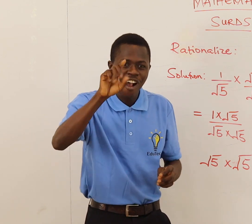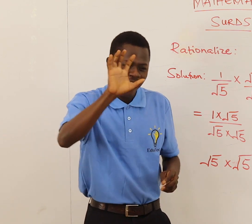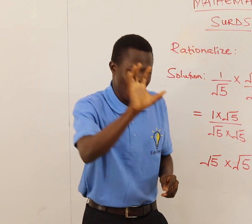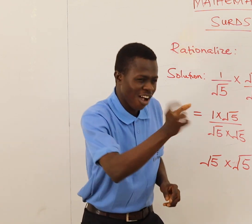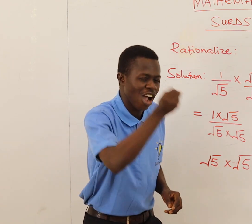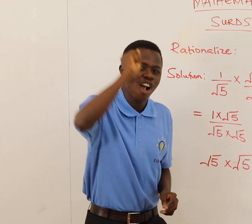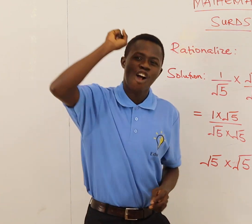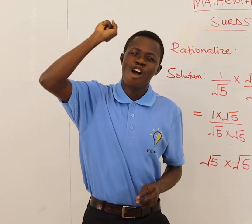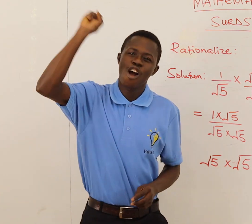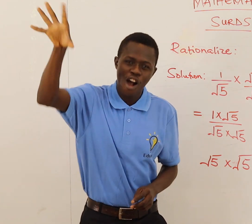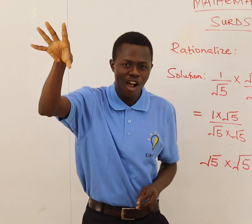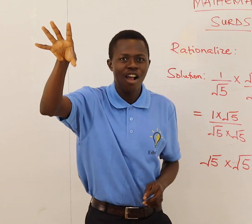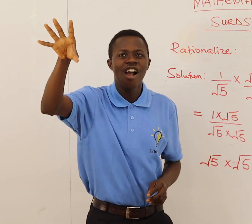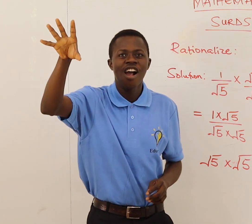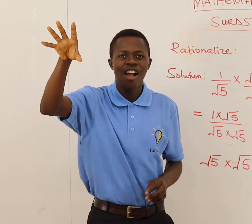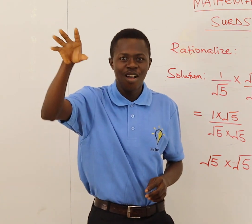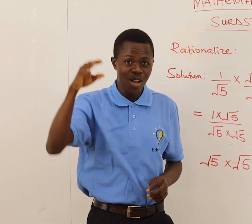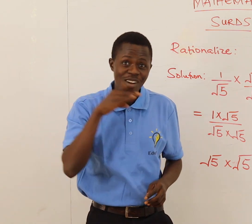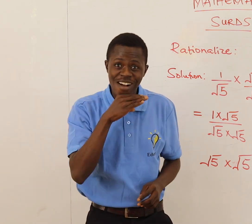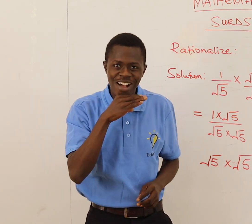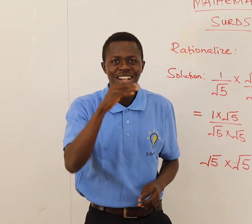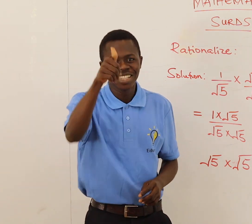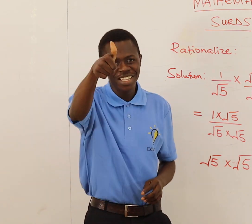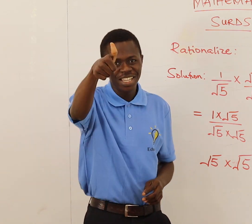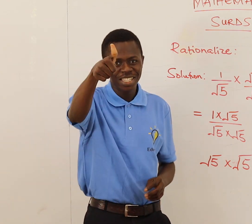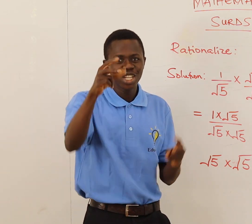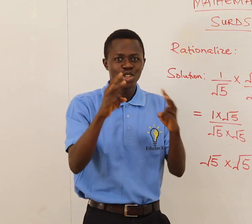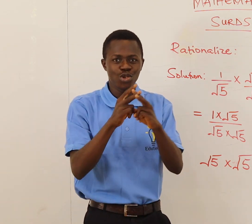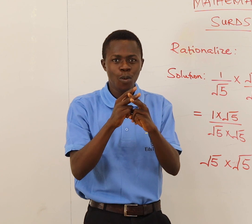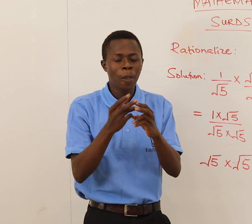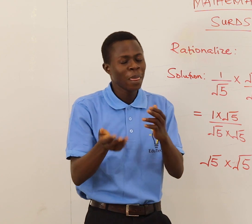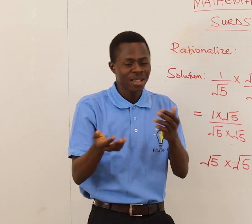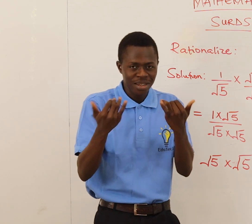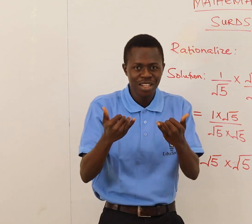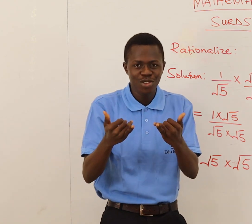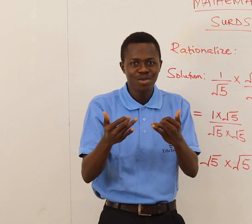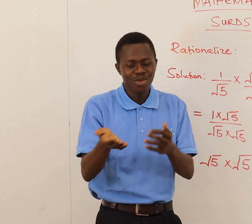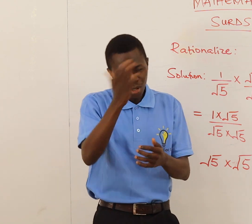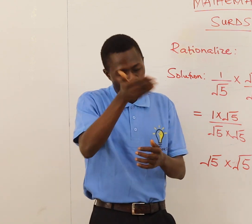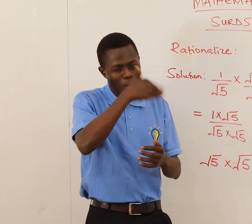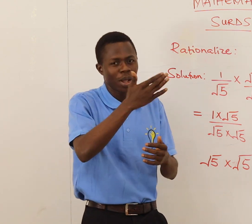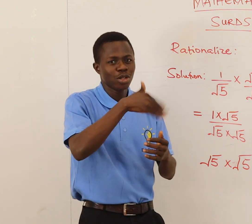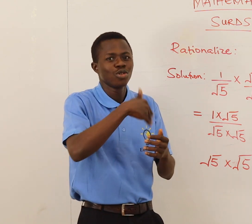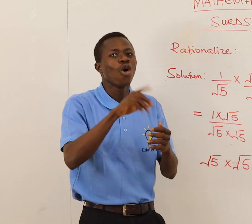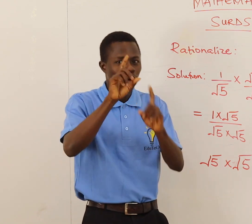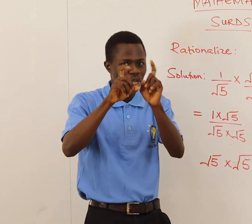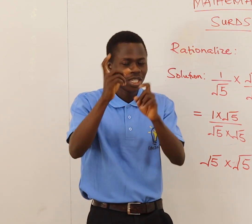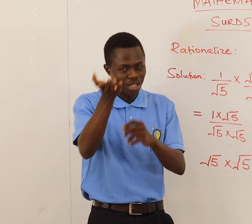sign? No. So that means that with this particular expression, we are able to